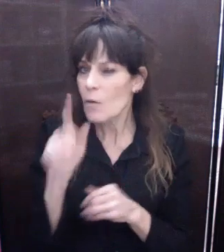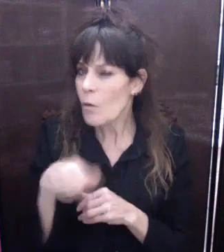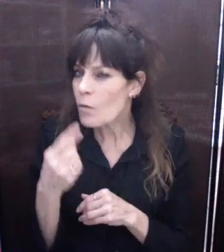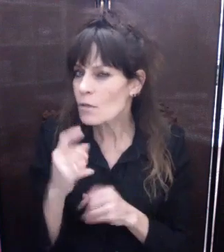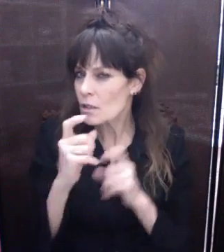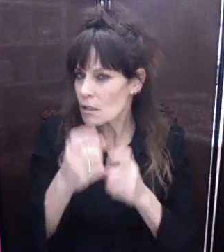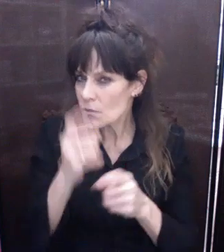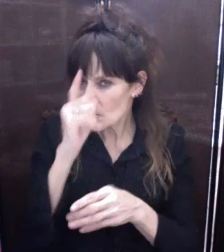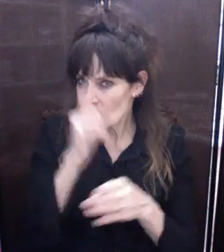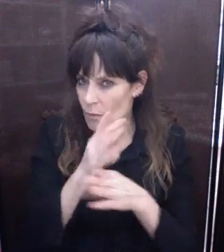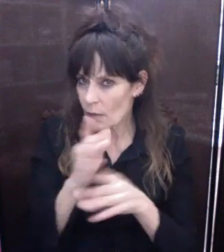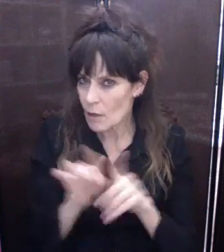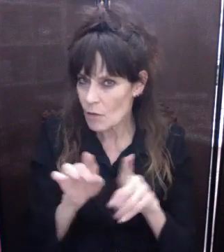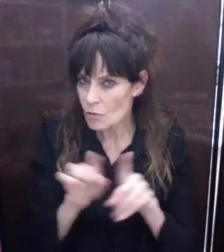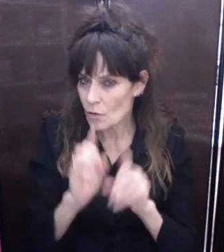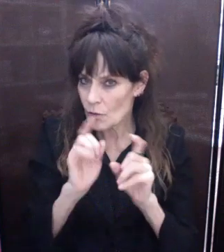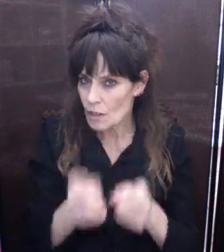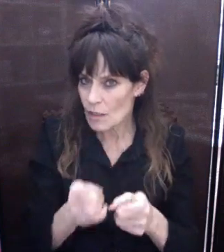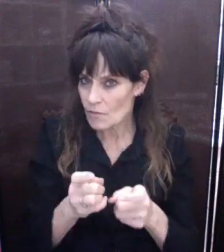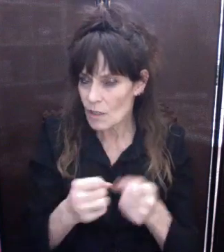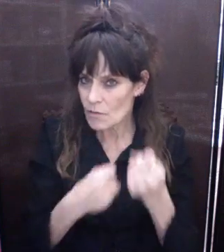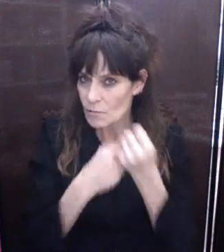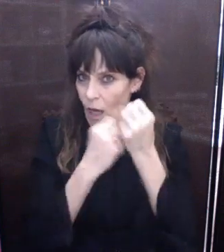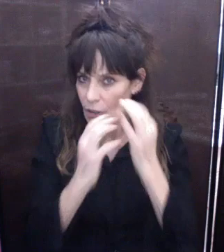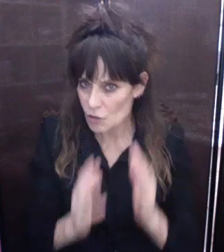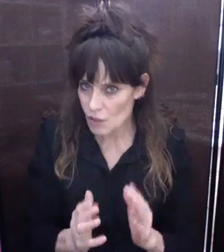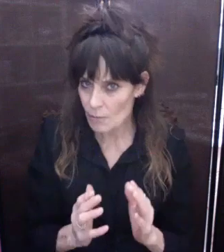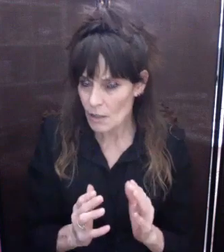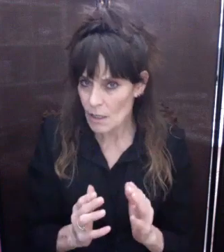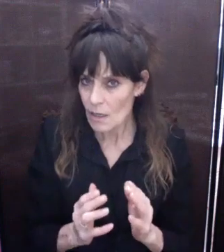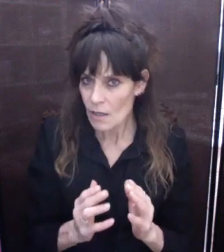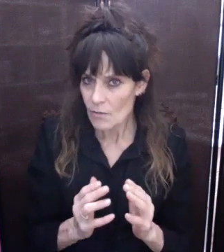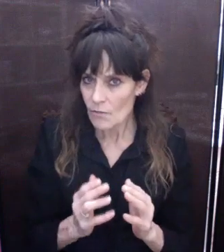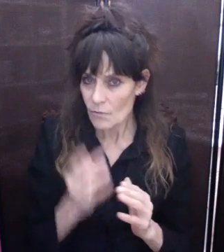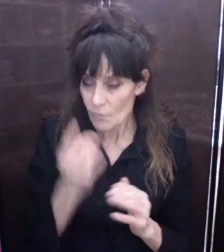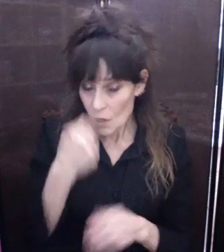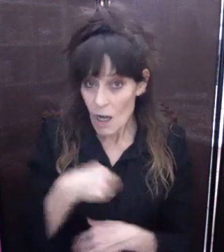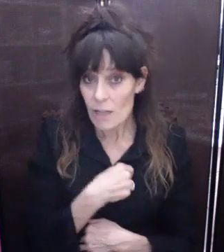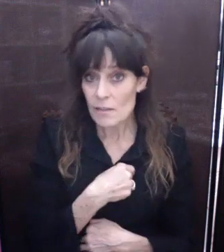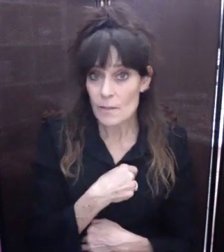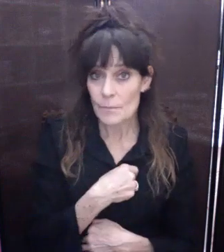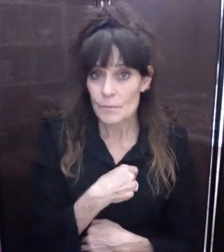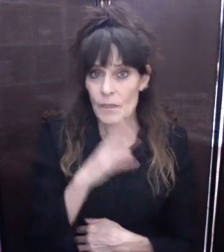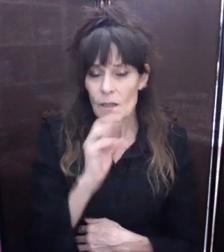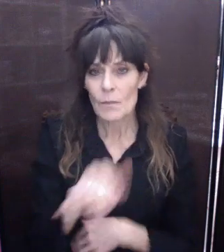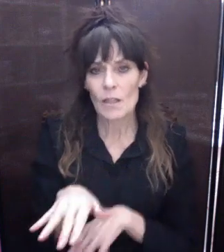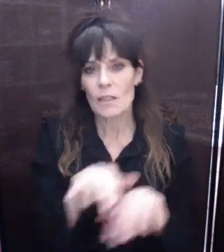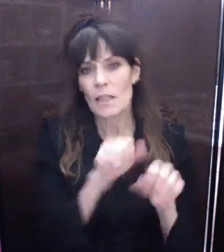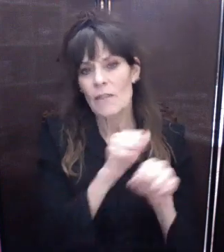the gift of sponsorship and the gift of sponsorship for the rest of us. Bill left Towns immediately and